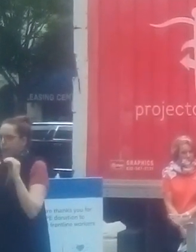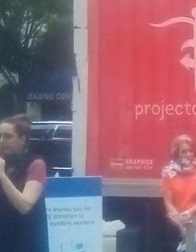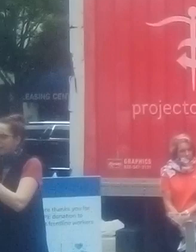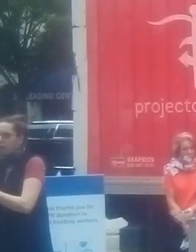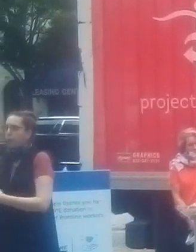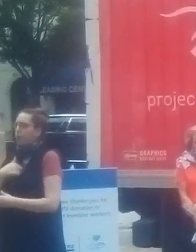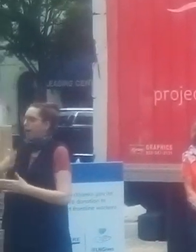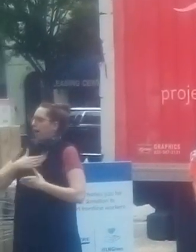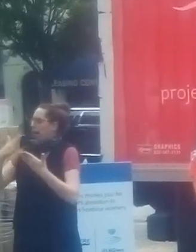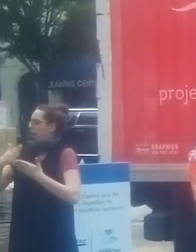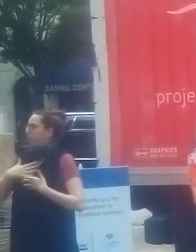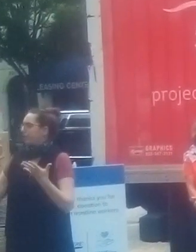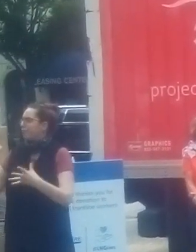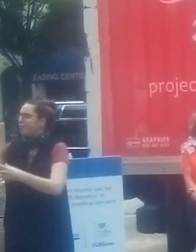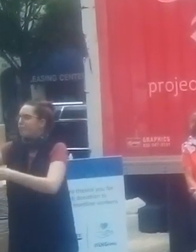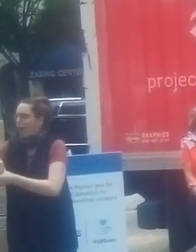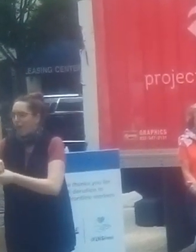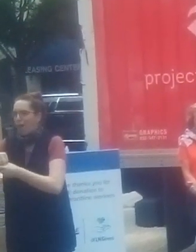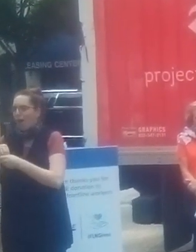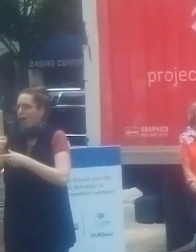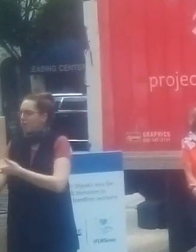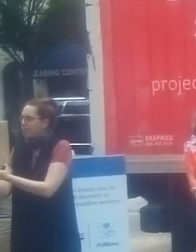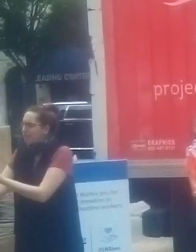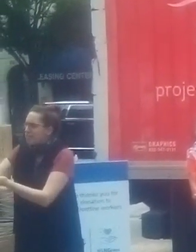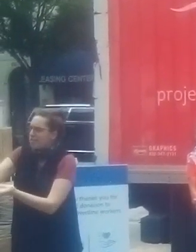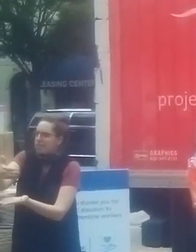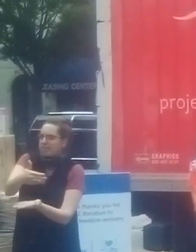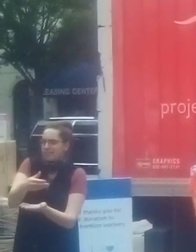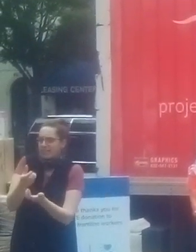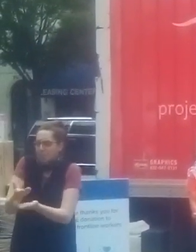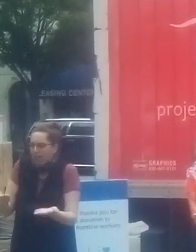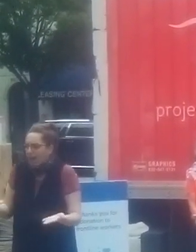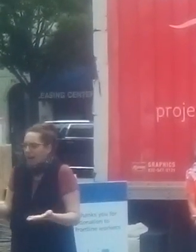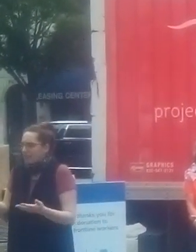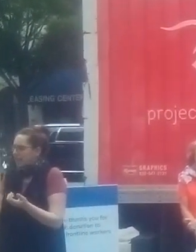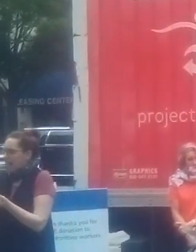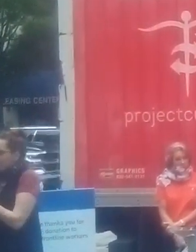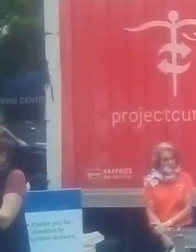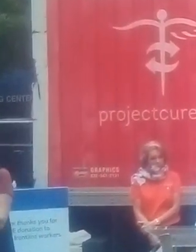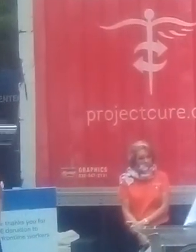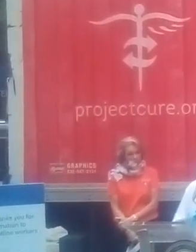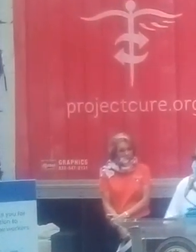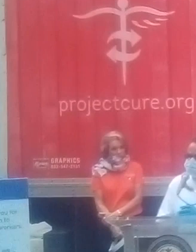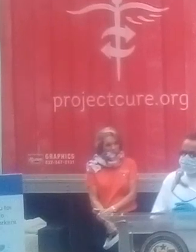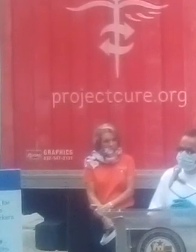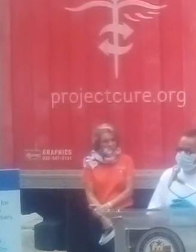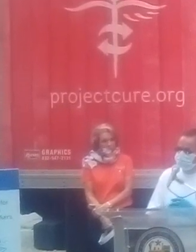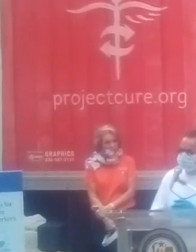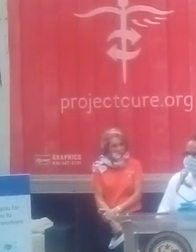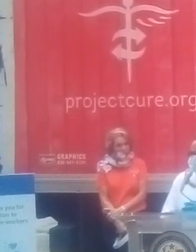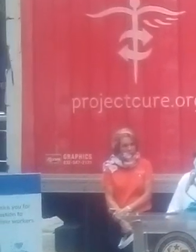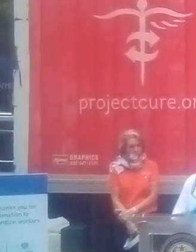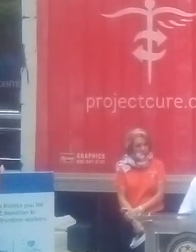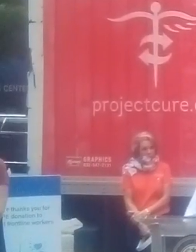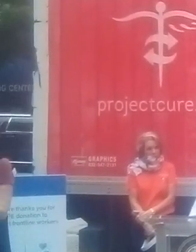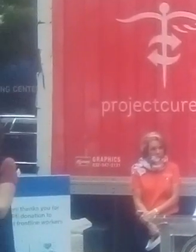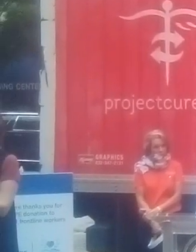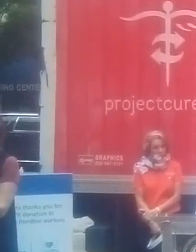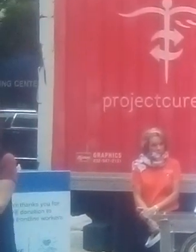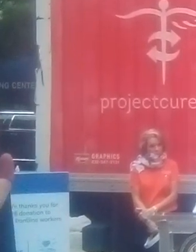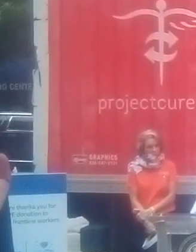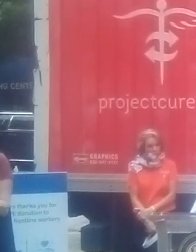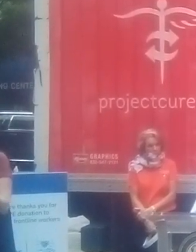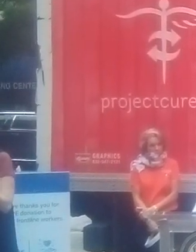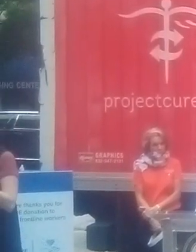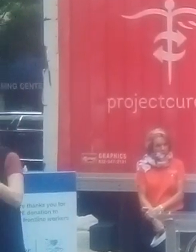to be part of the all the drive, all the efforts that the city is making in the COVID-19 relief efforts. On behalf of our